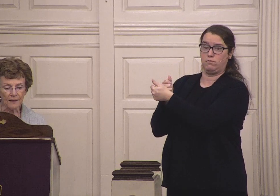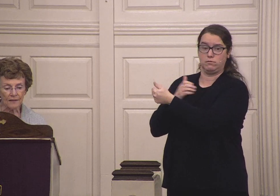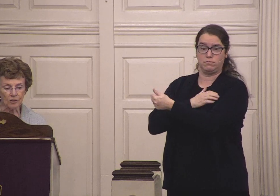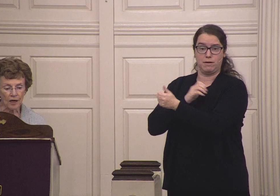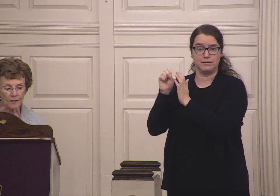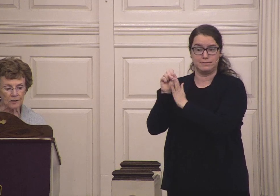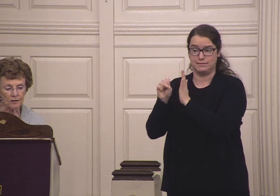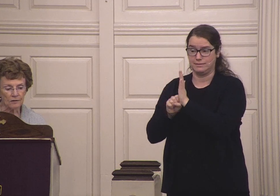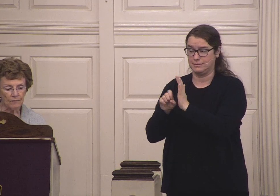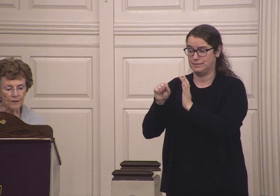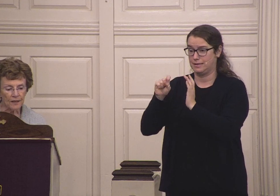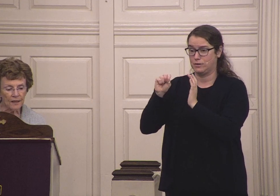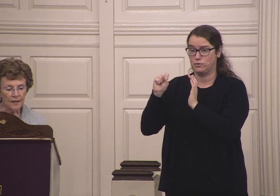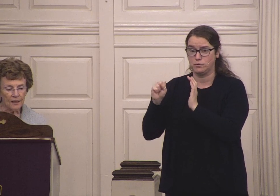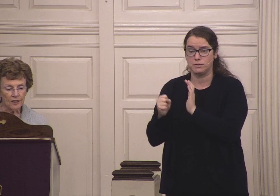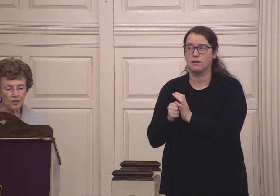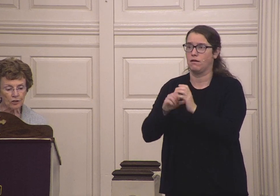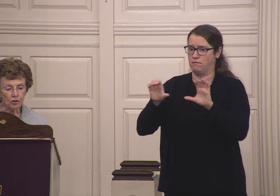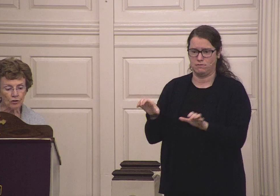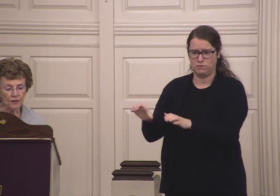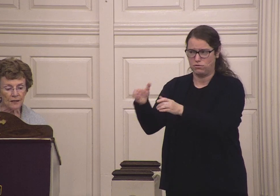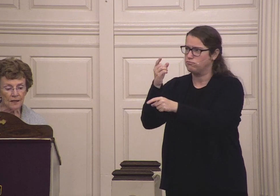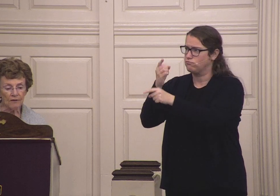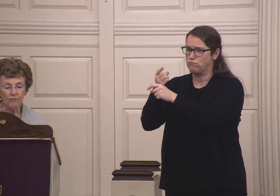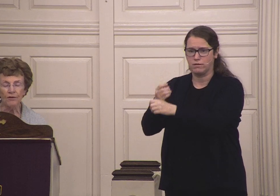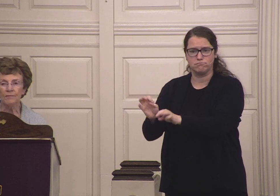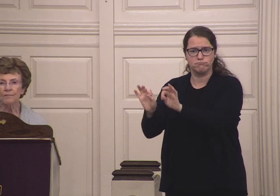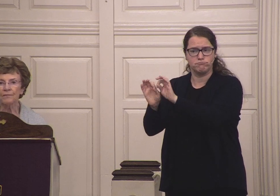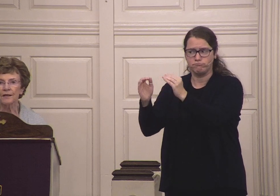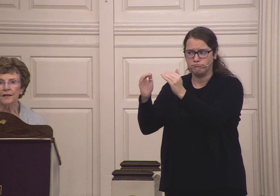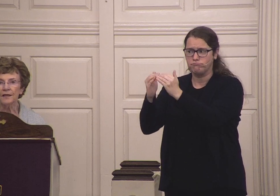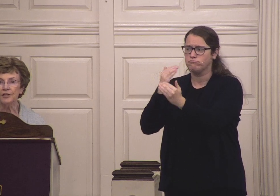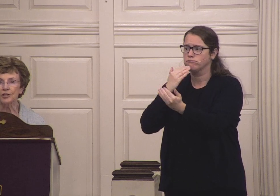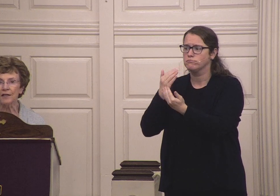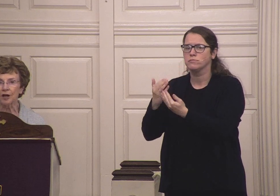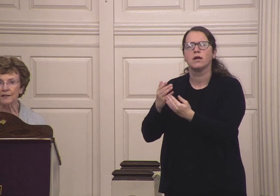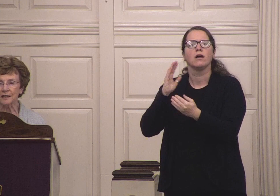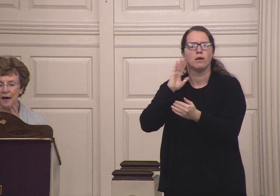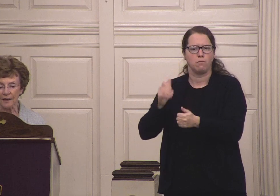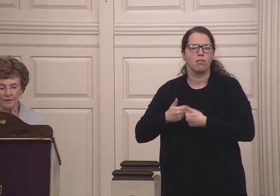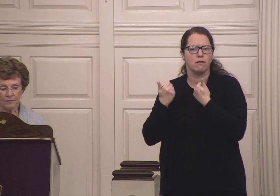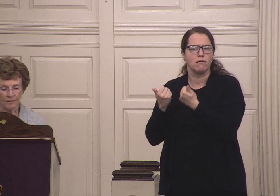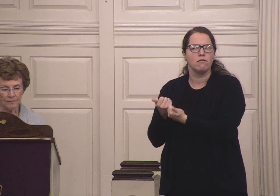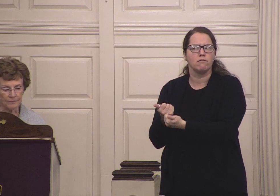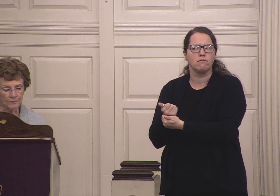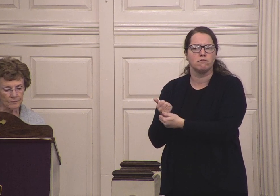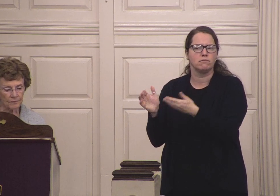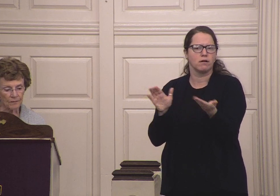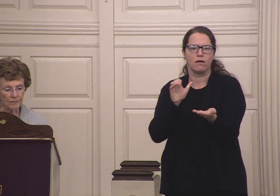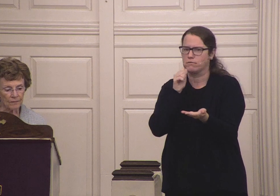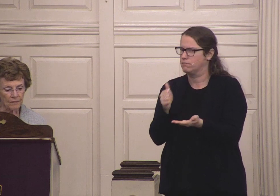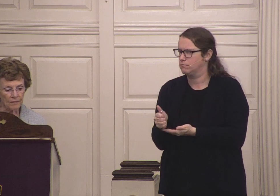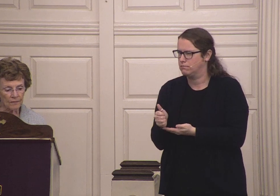is right and just, he shall surely live, he shall not die.